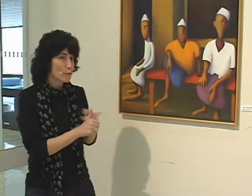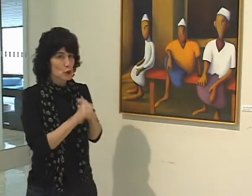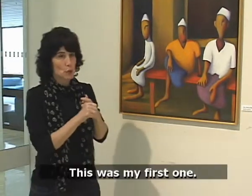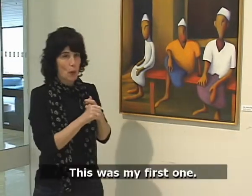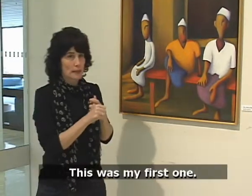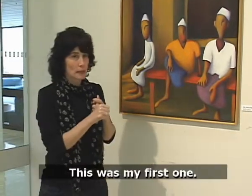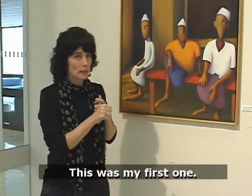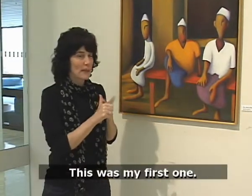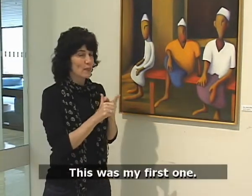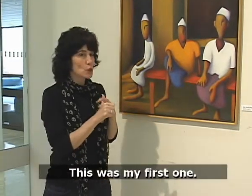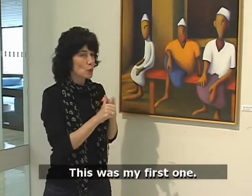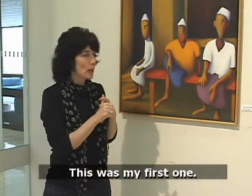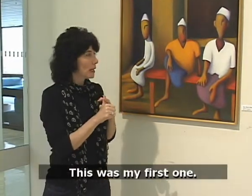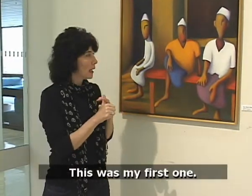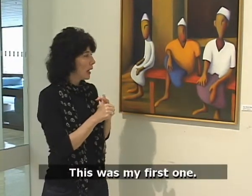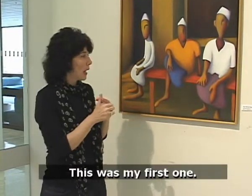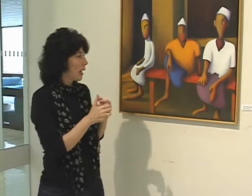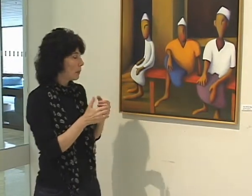This was my first one.